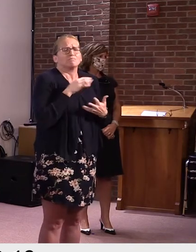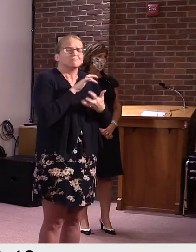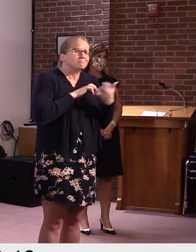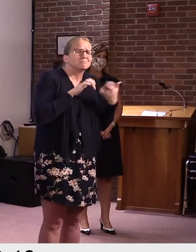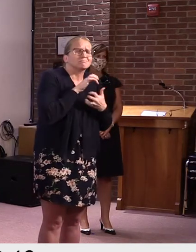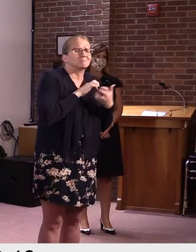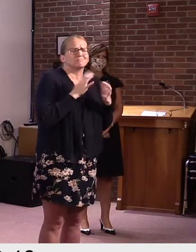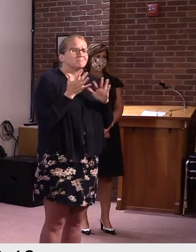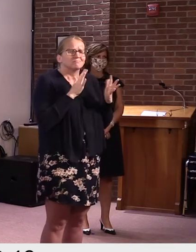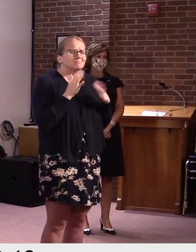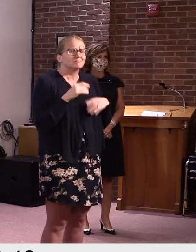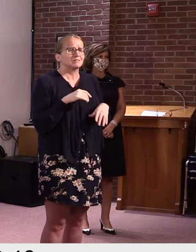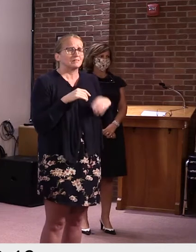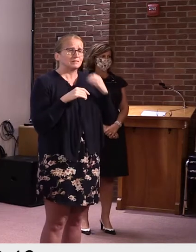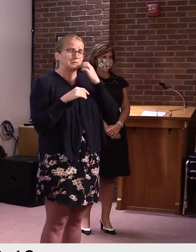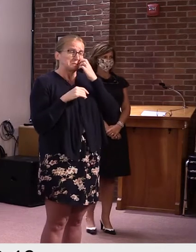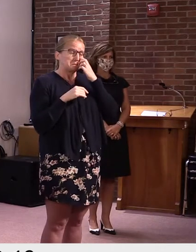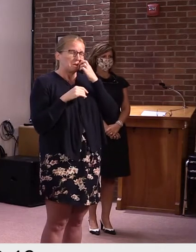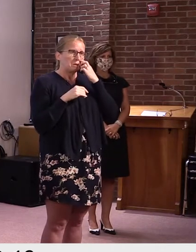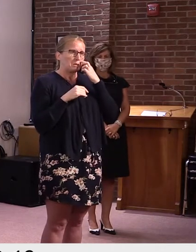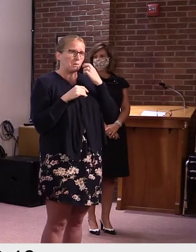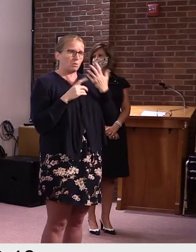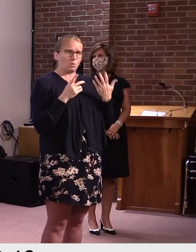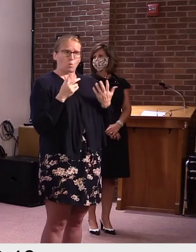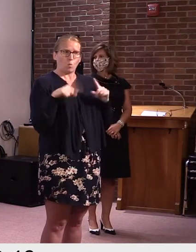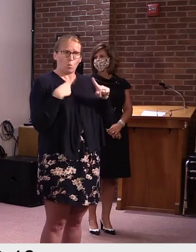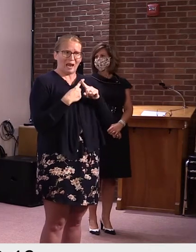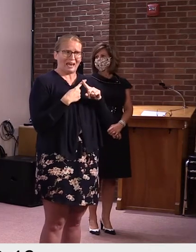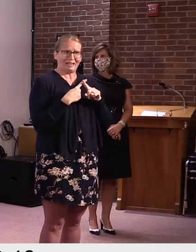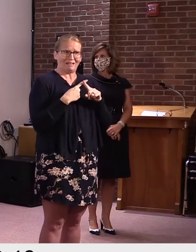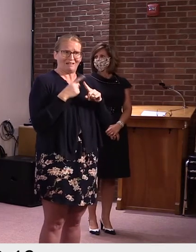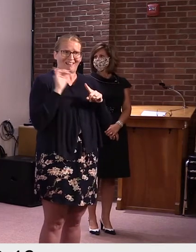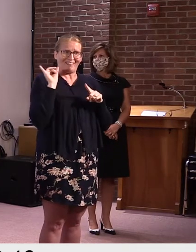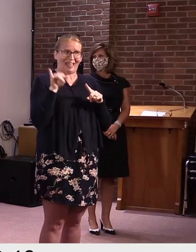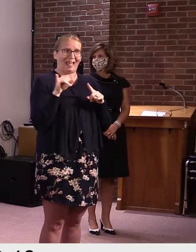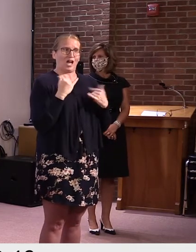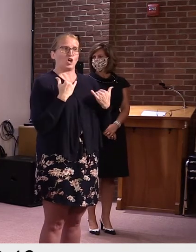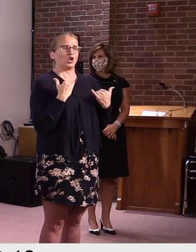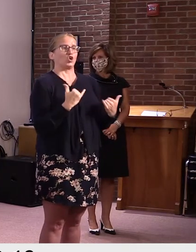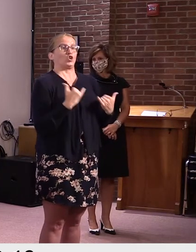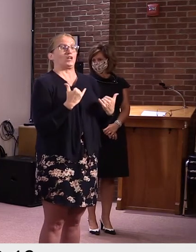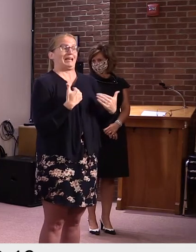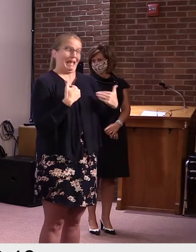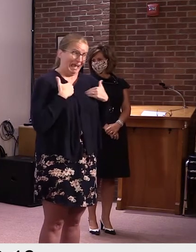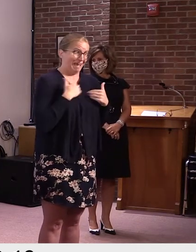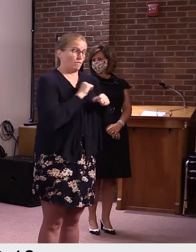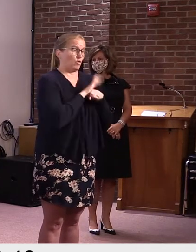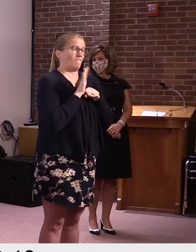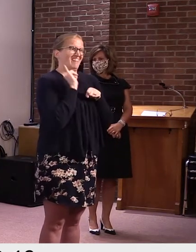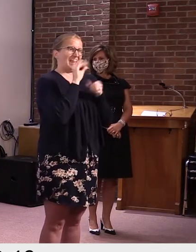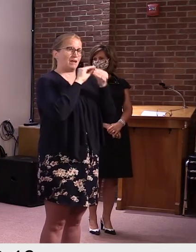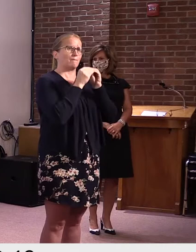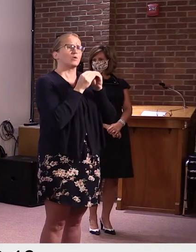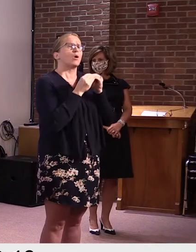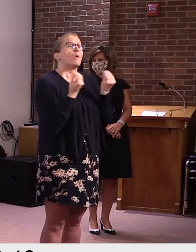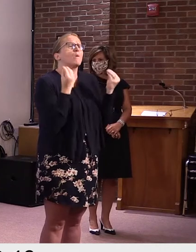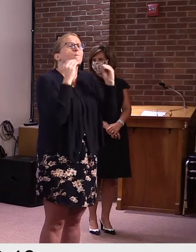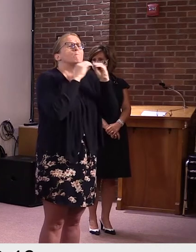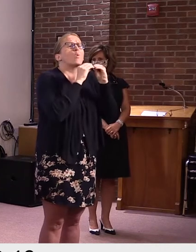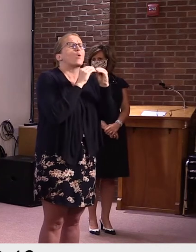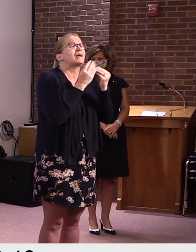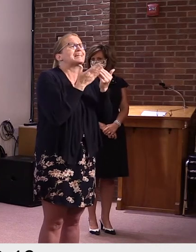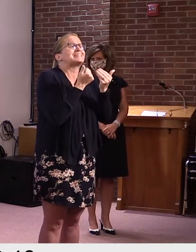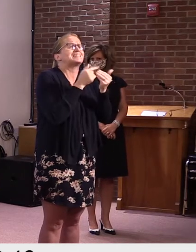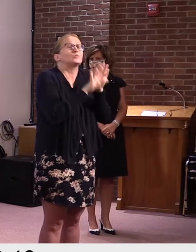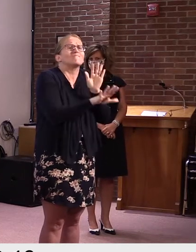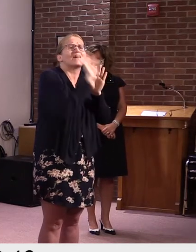that current case count is a little more transparent and easy to find? And how is the state coming